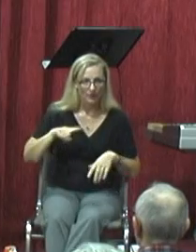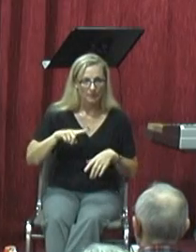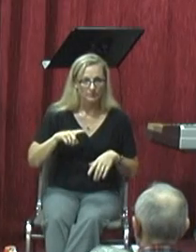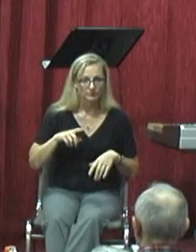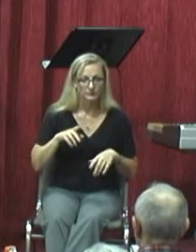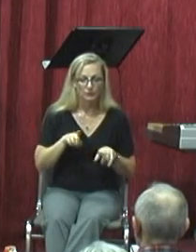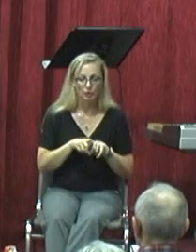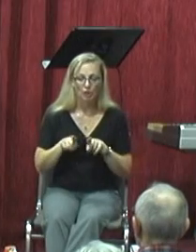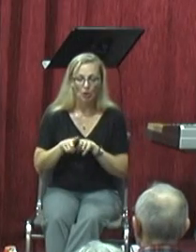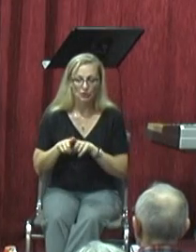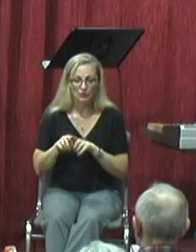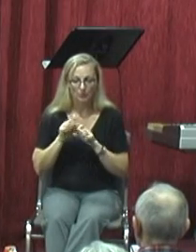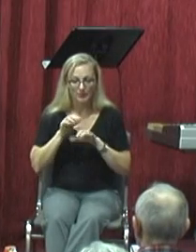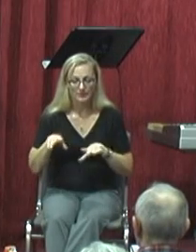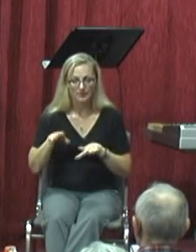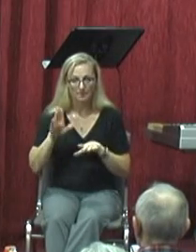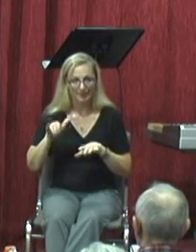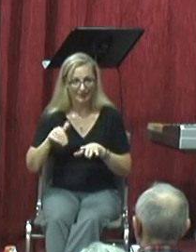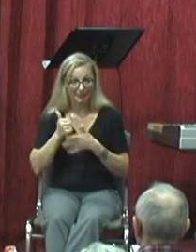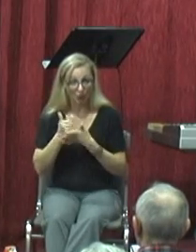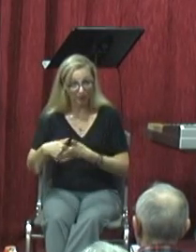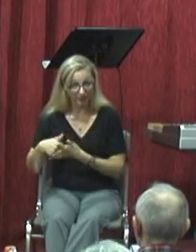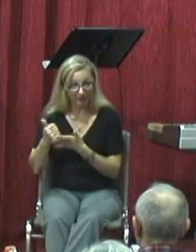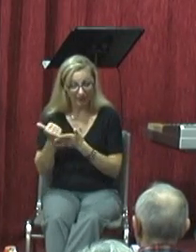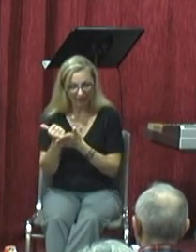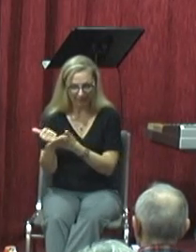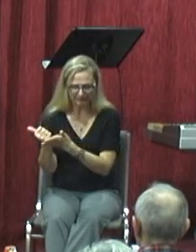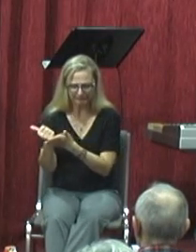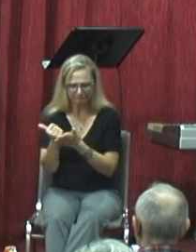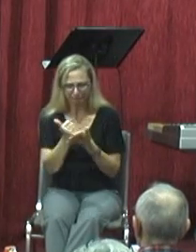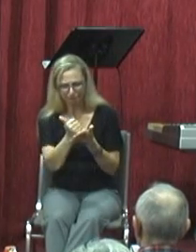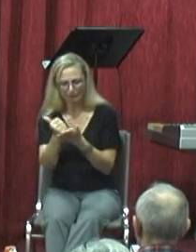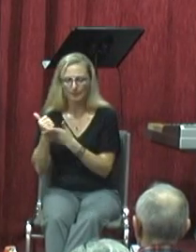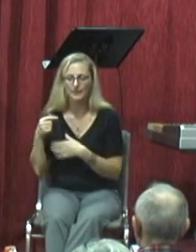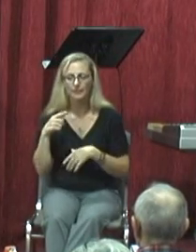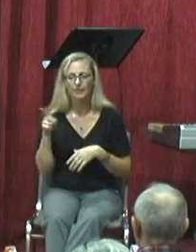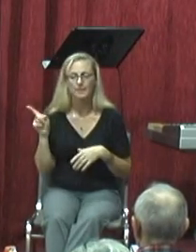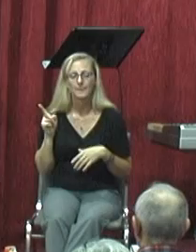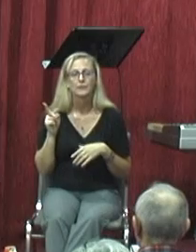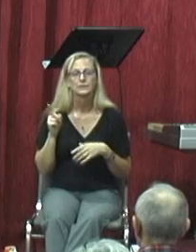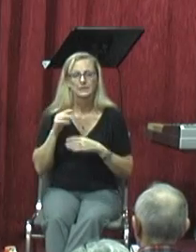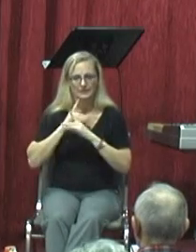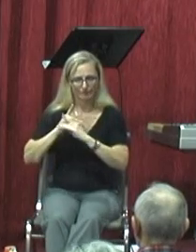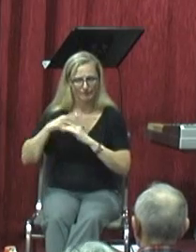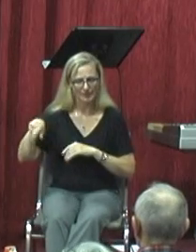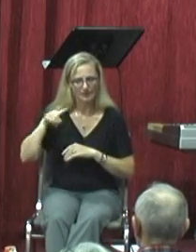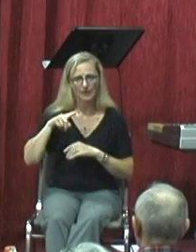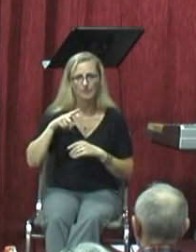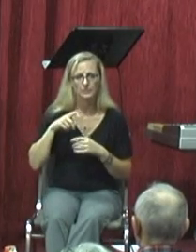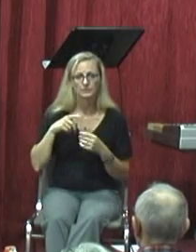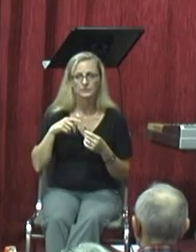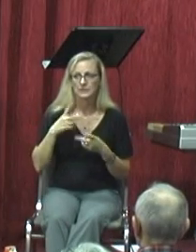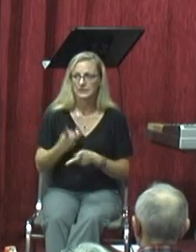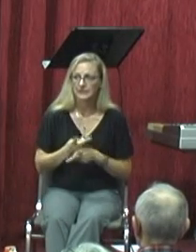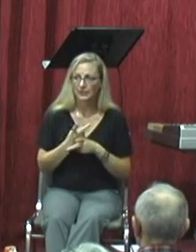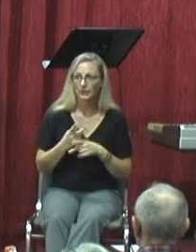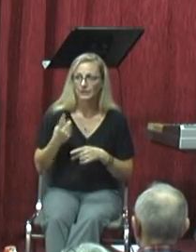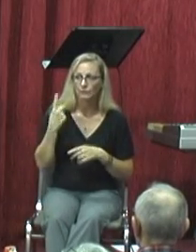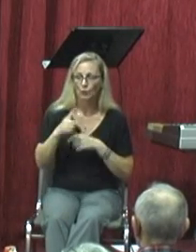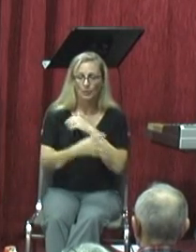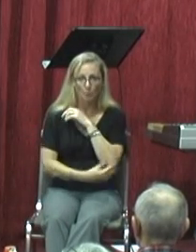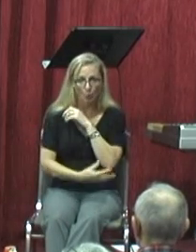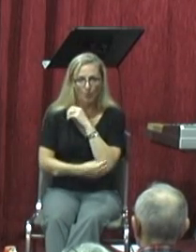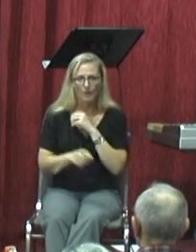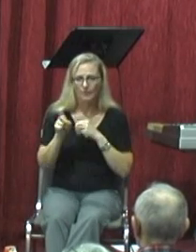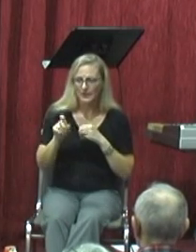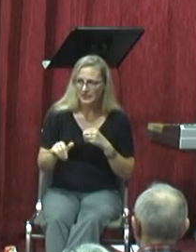them, by sharing with them, by defending them when they need defense. You are to care for the poor, the